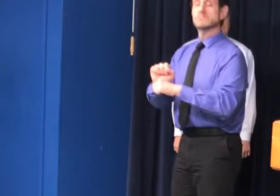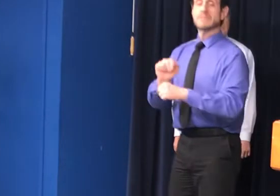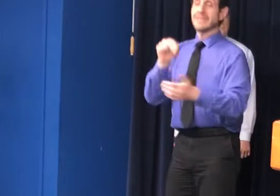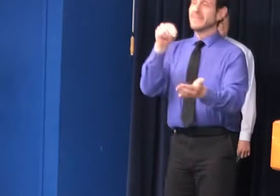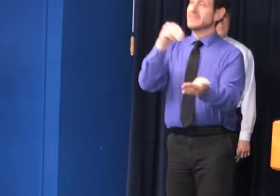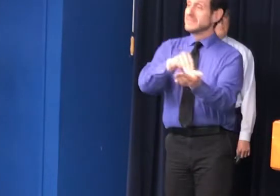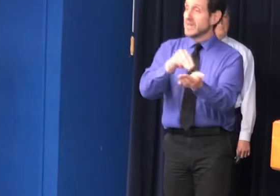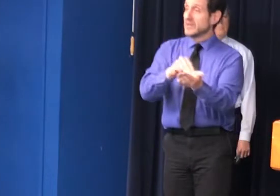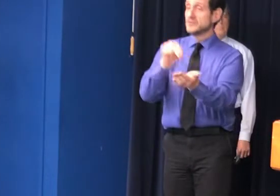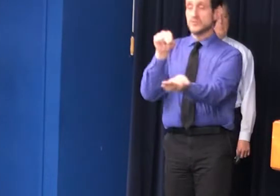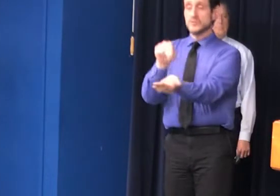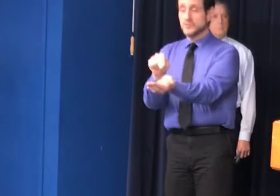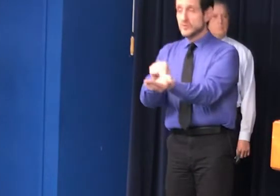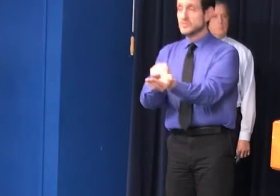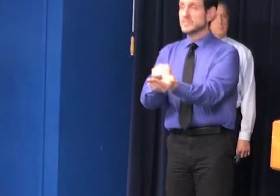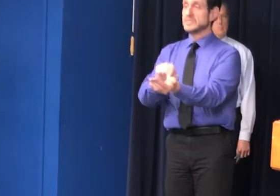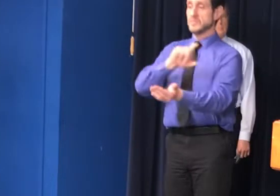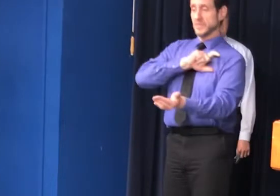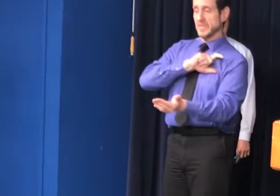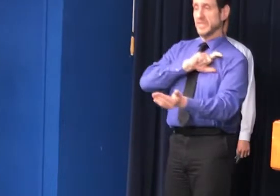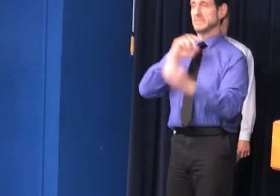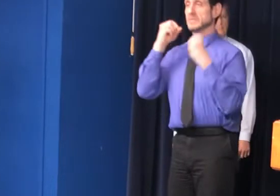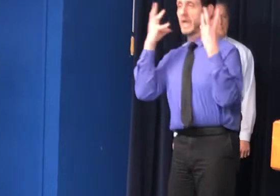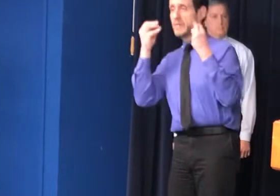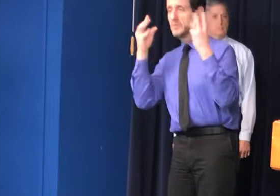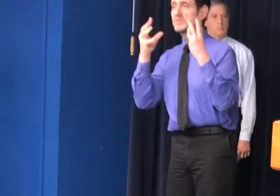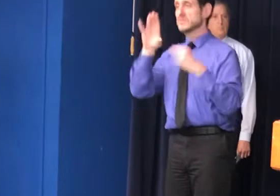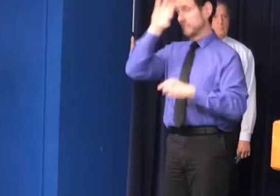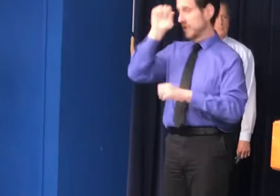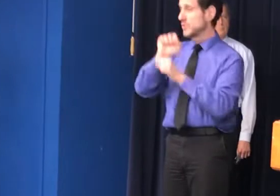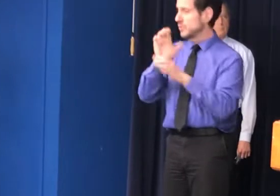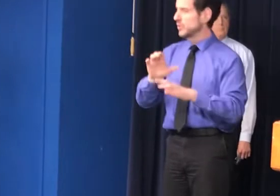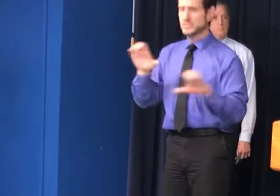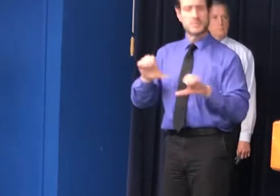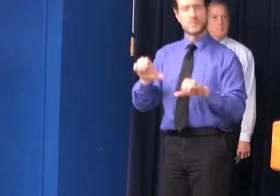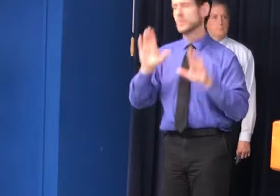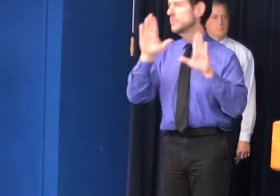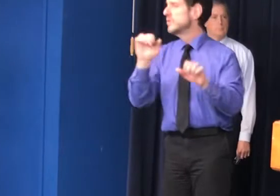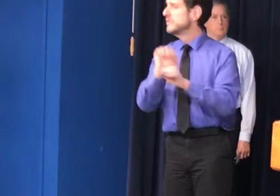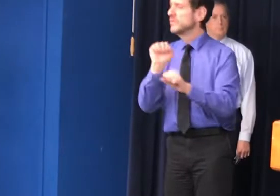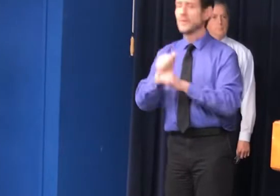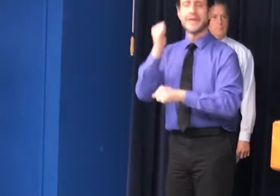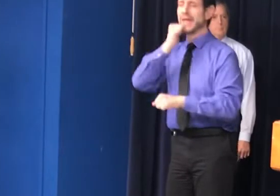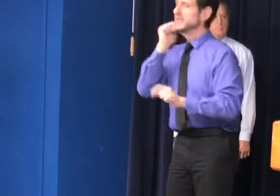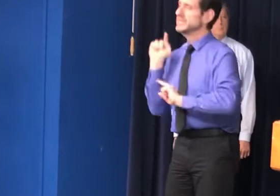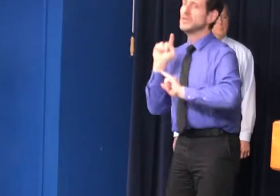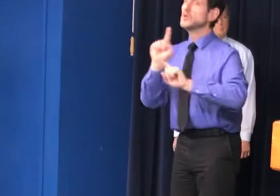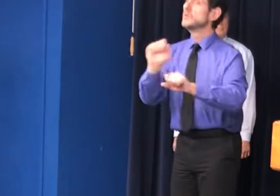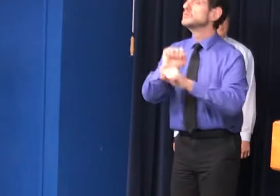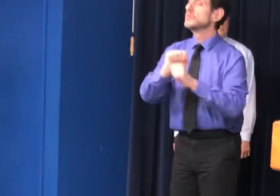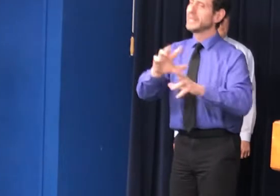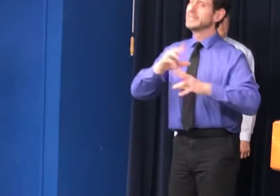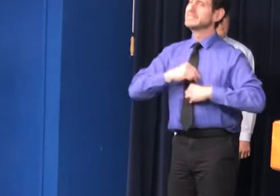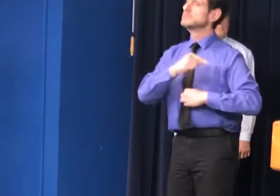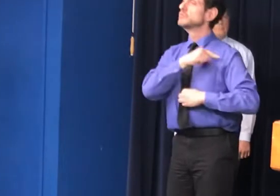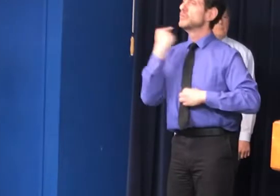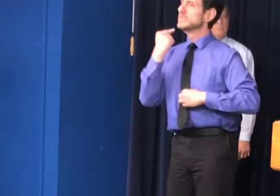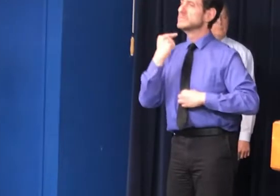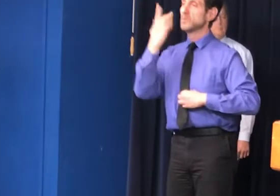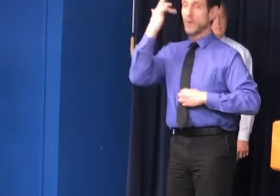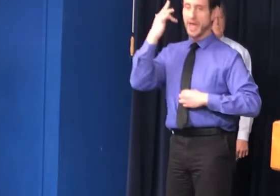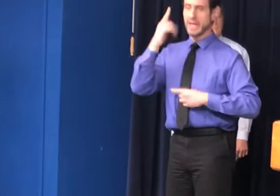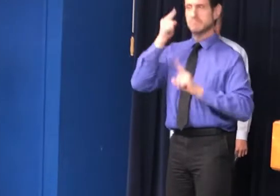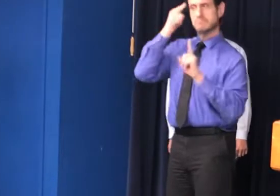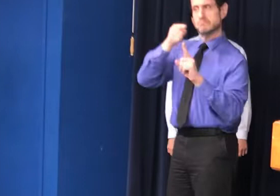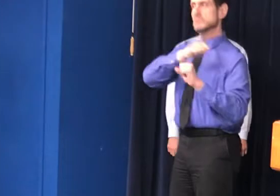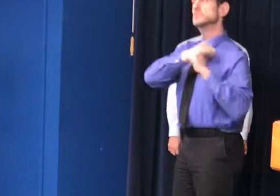and our first responders are doing, taking a risk every day, going to work to protect us. But I